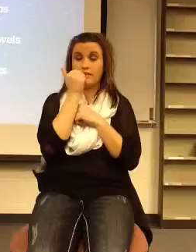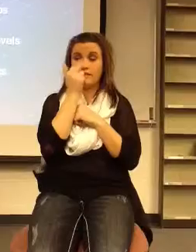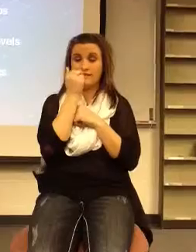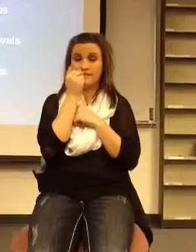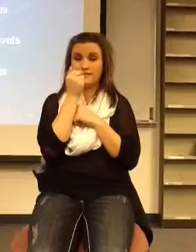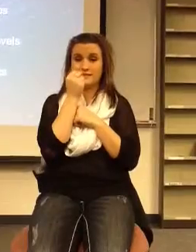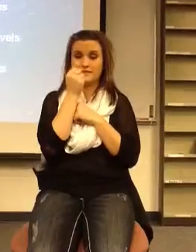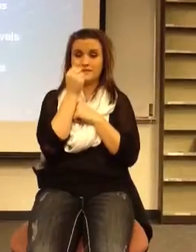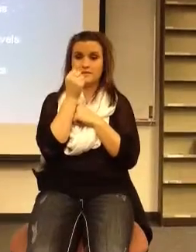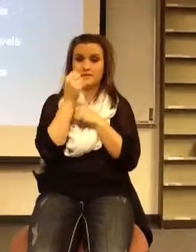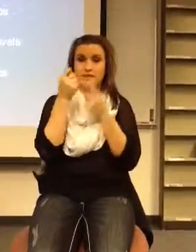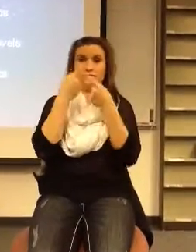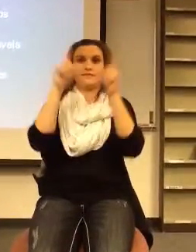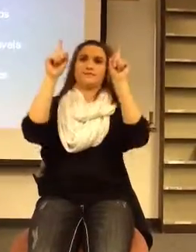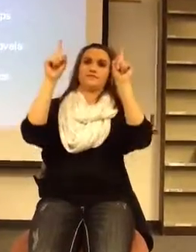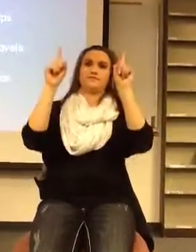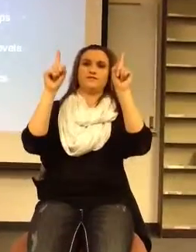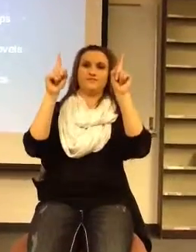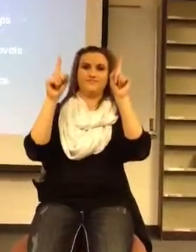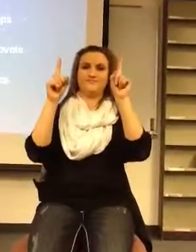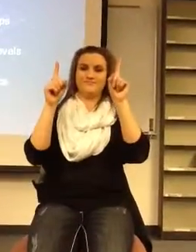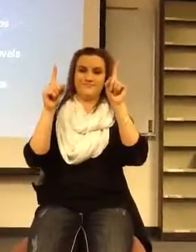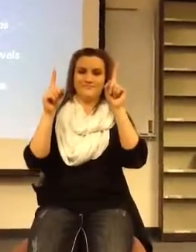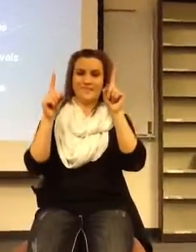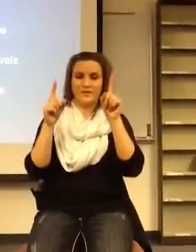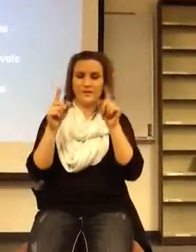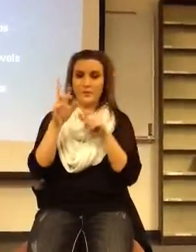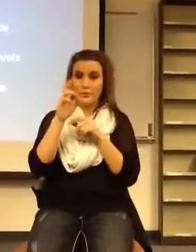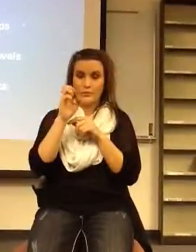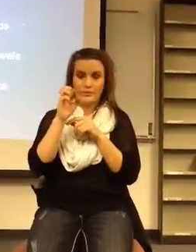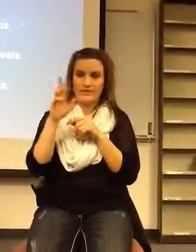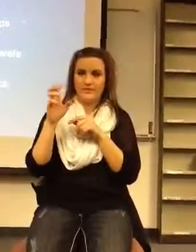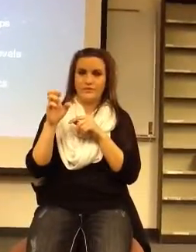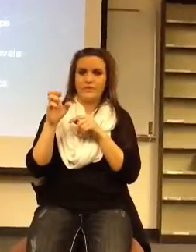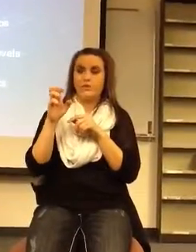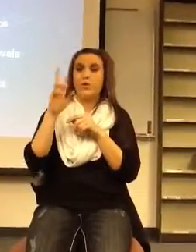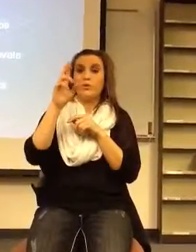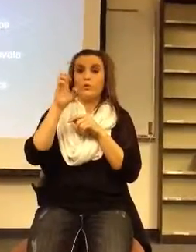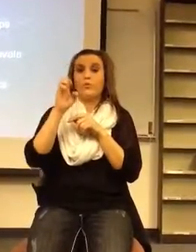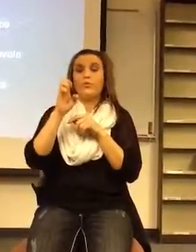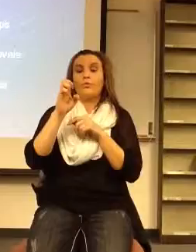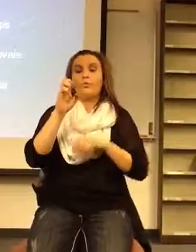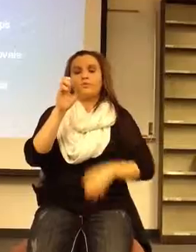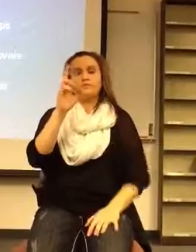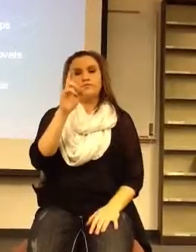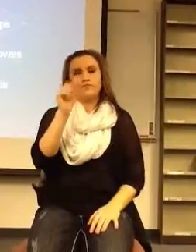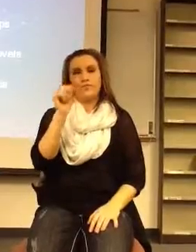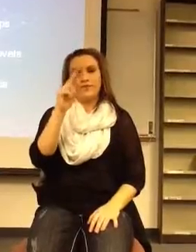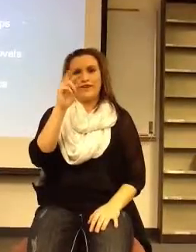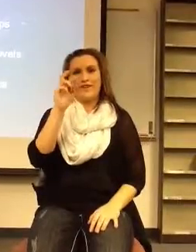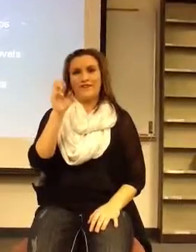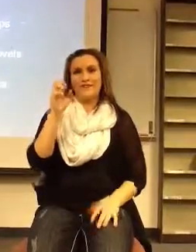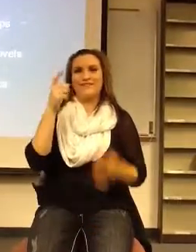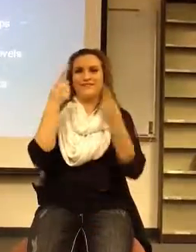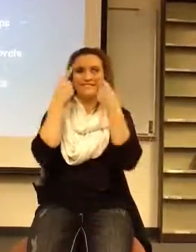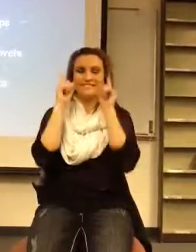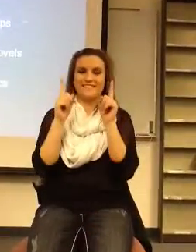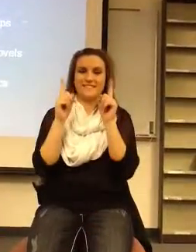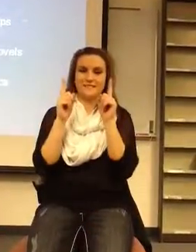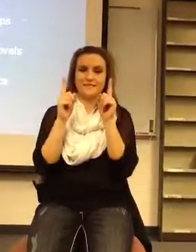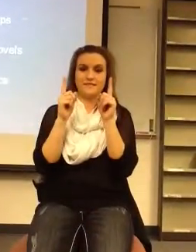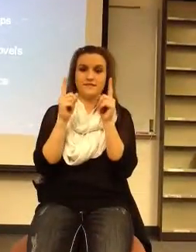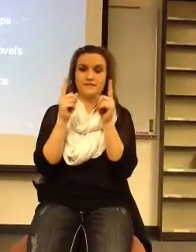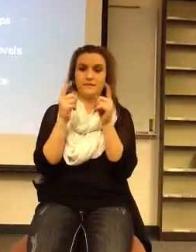They're not really produced to make money, usually. And the ones that are financially successful